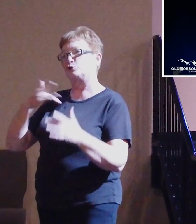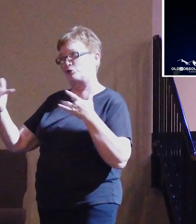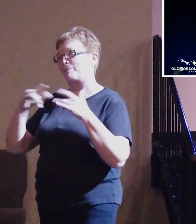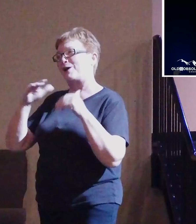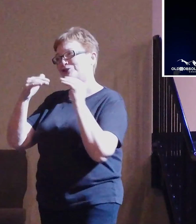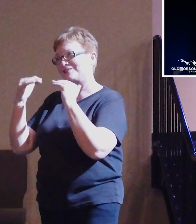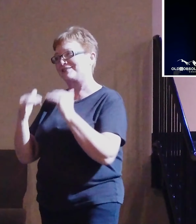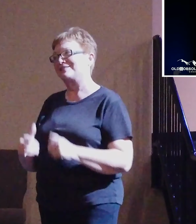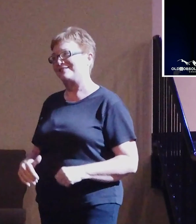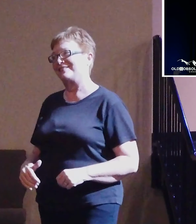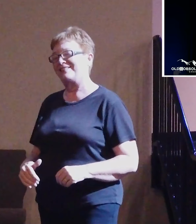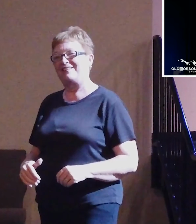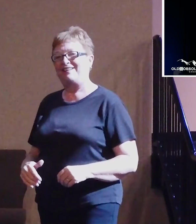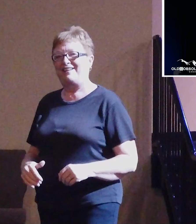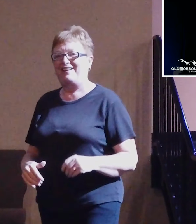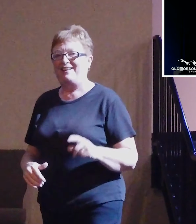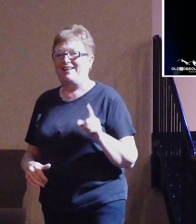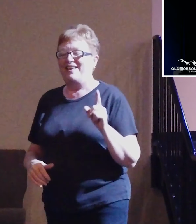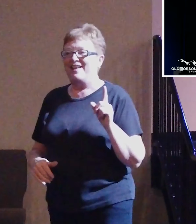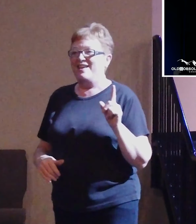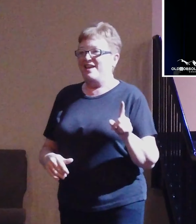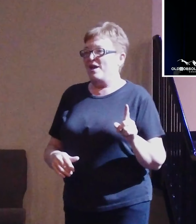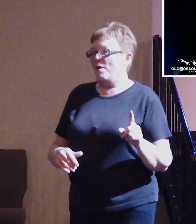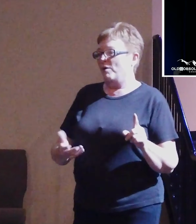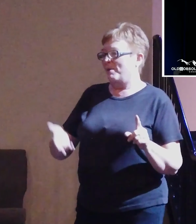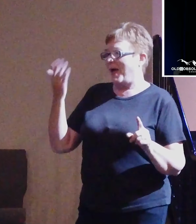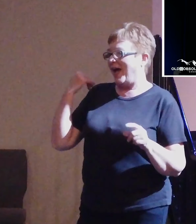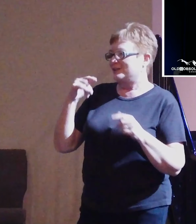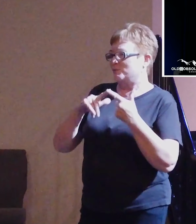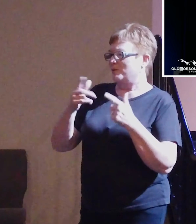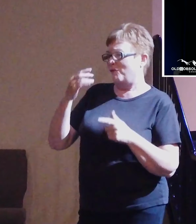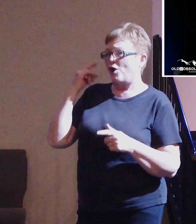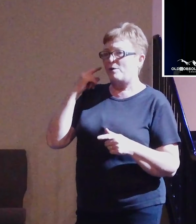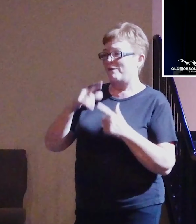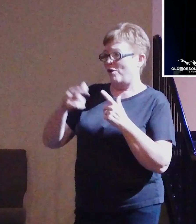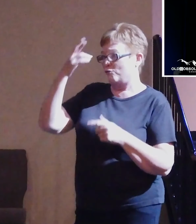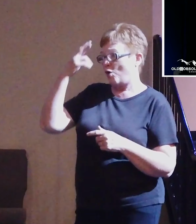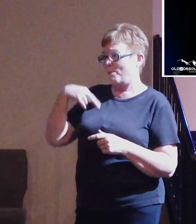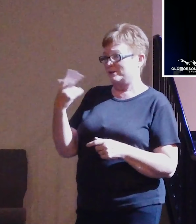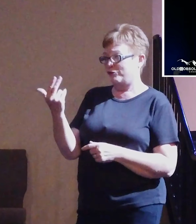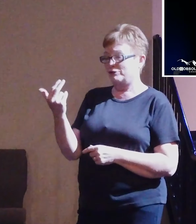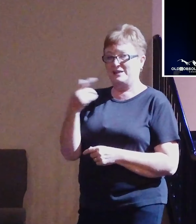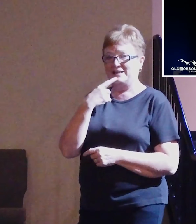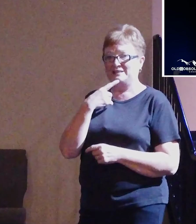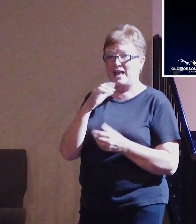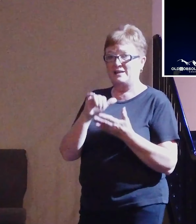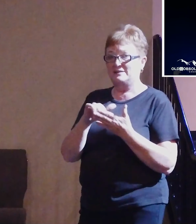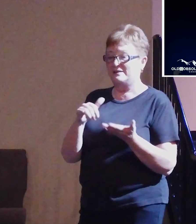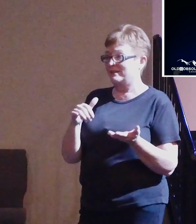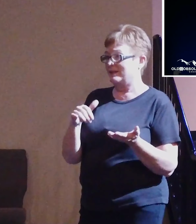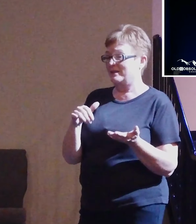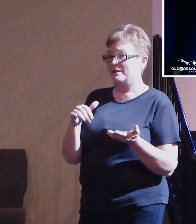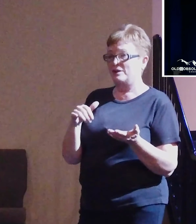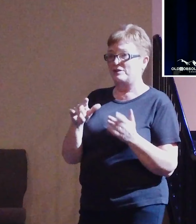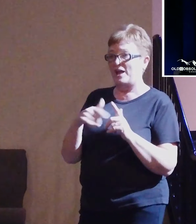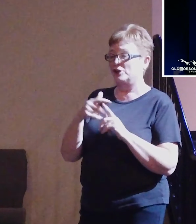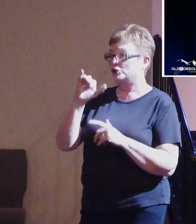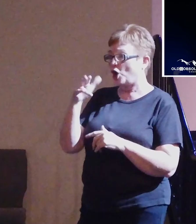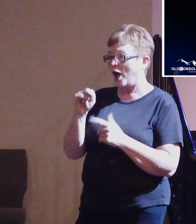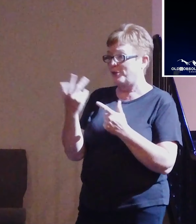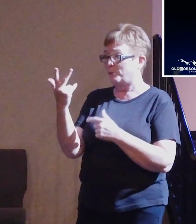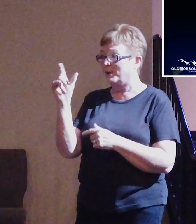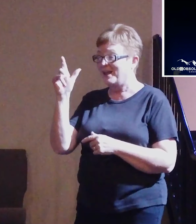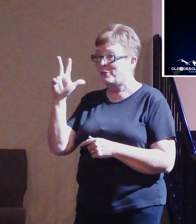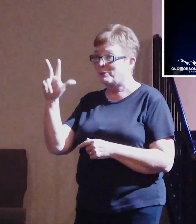-quoted passages in our generation is Romans 13. It has eclipsed by far John 3